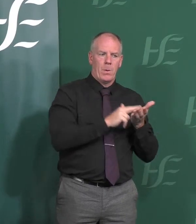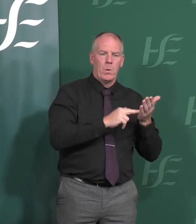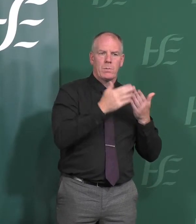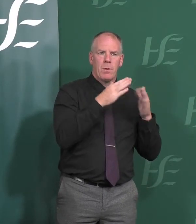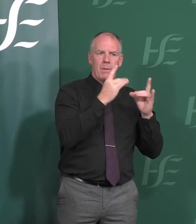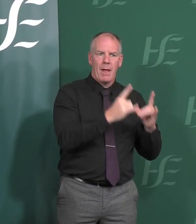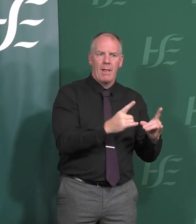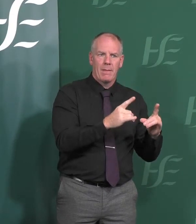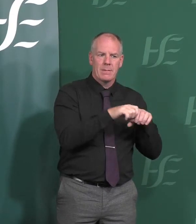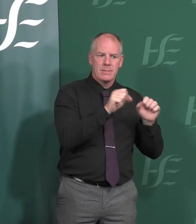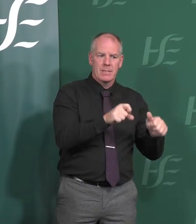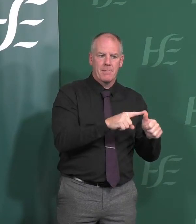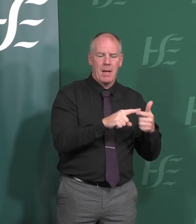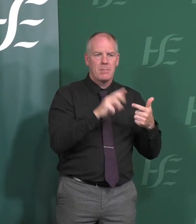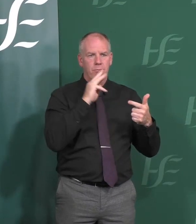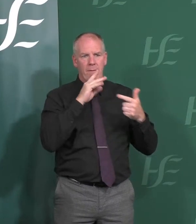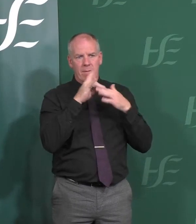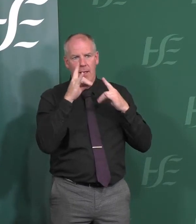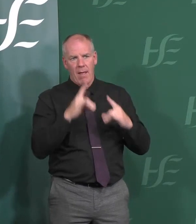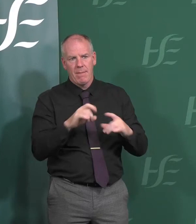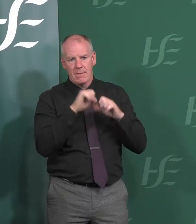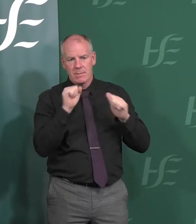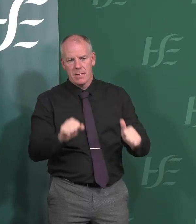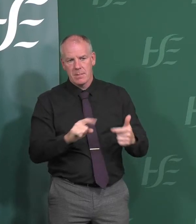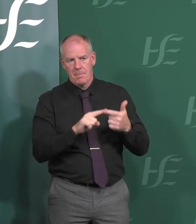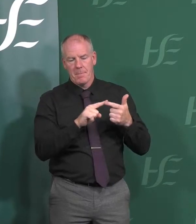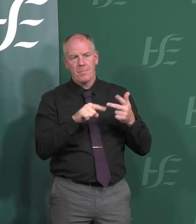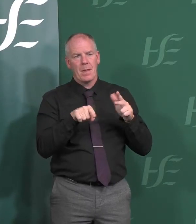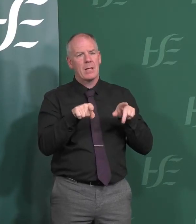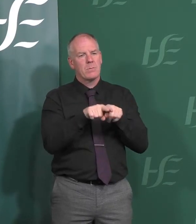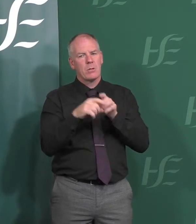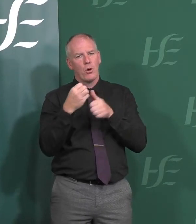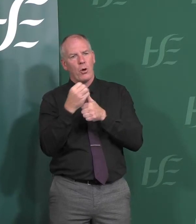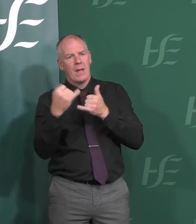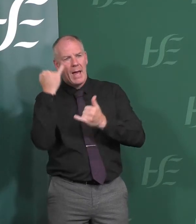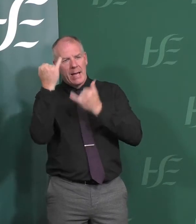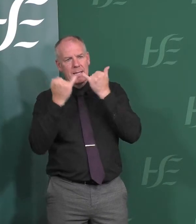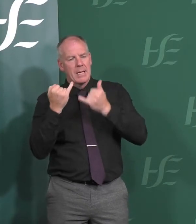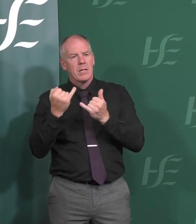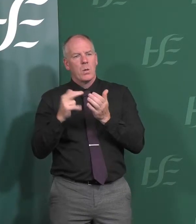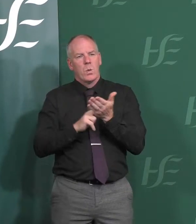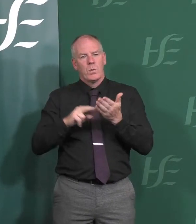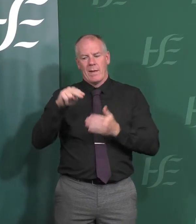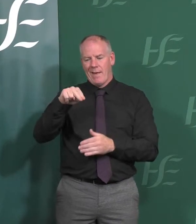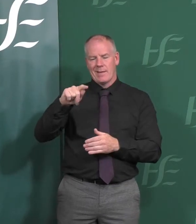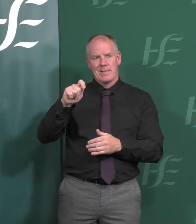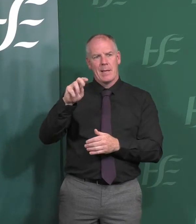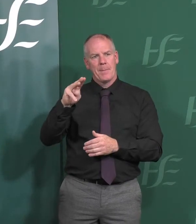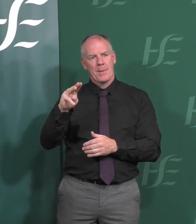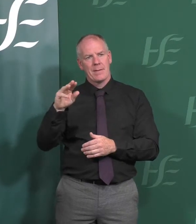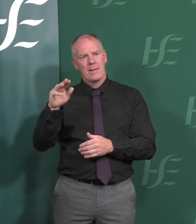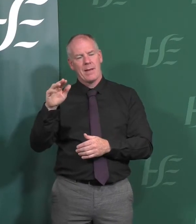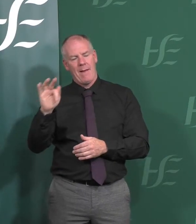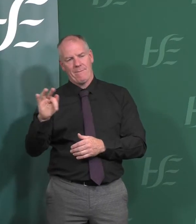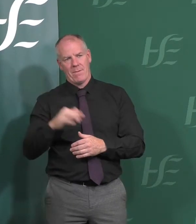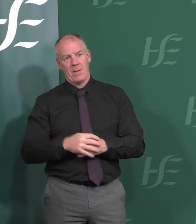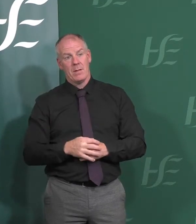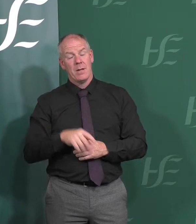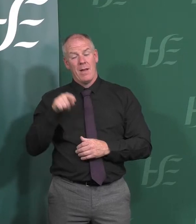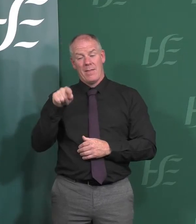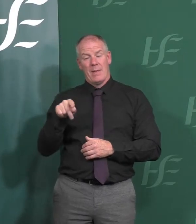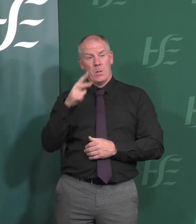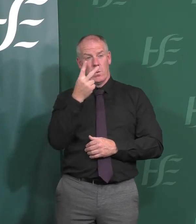of capacity in the private health system, along with other initiatives supported by the NTPF. This fund of